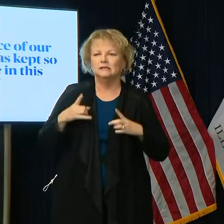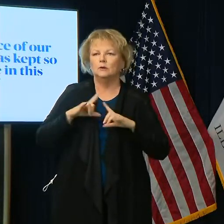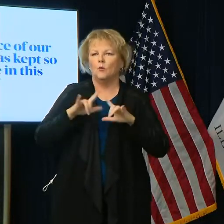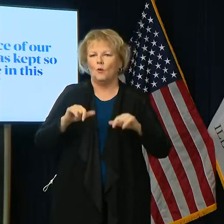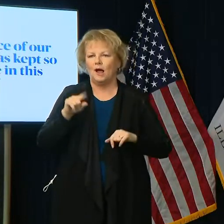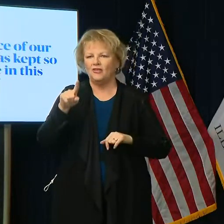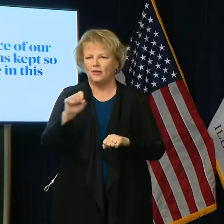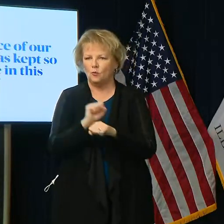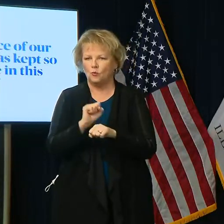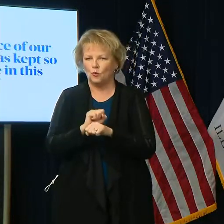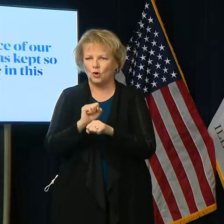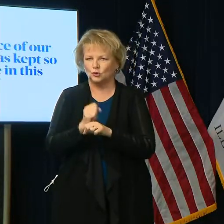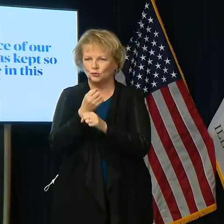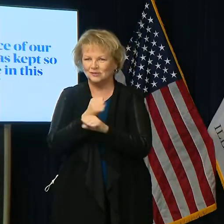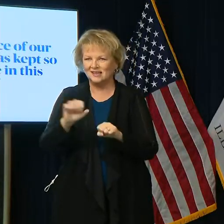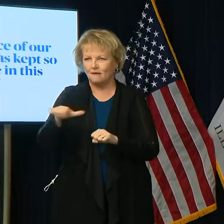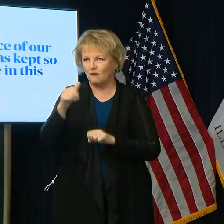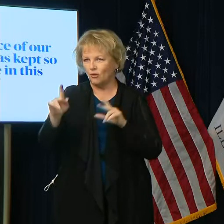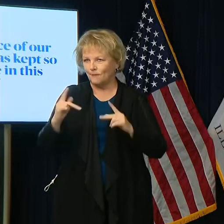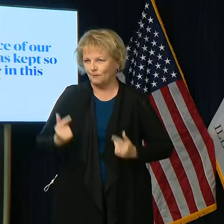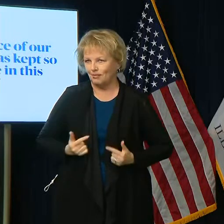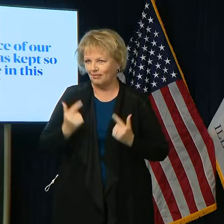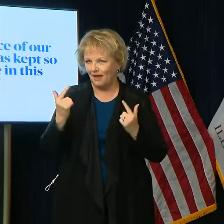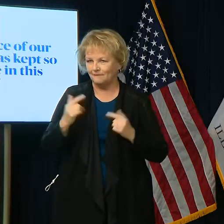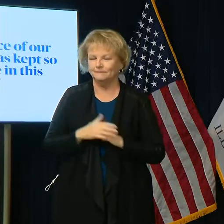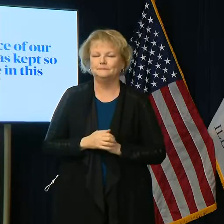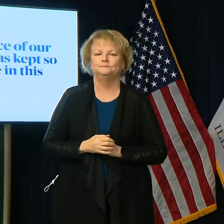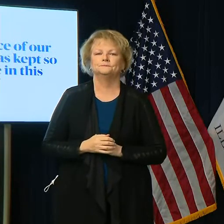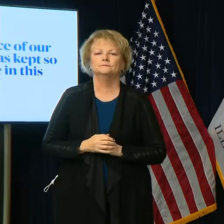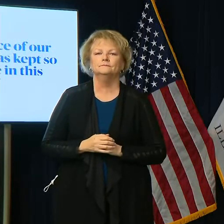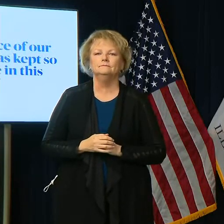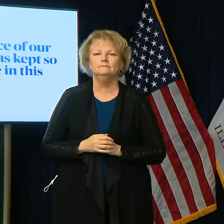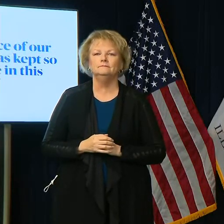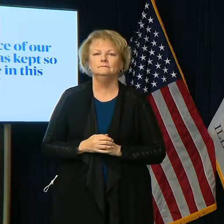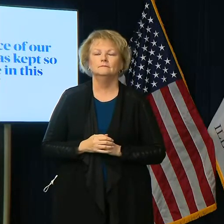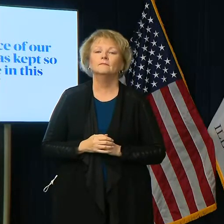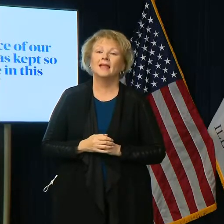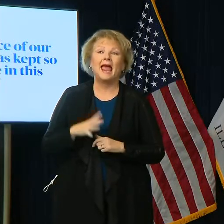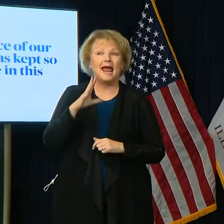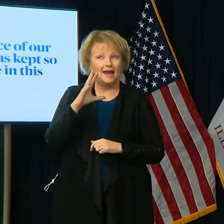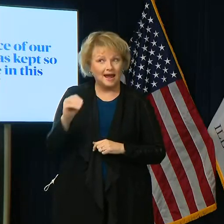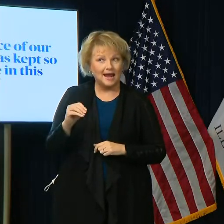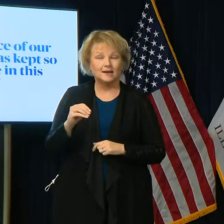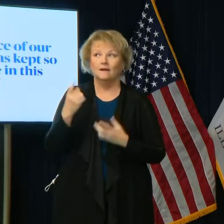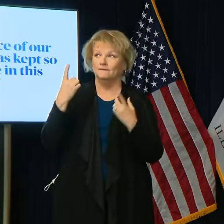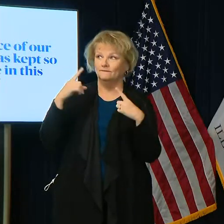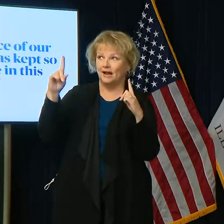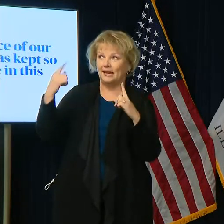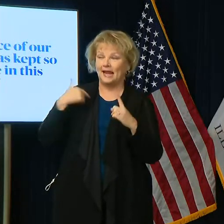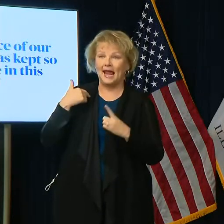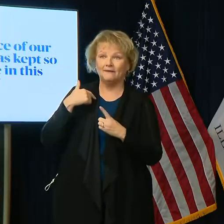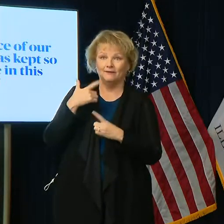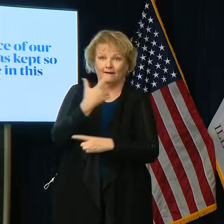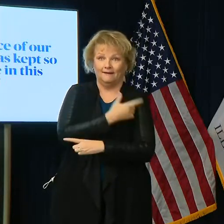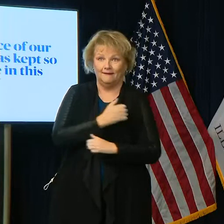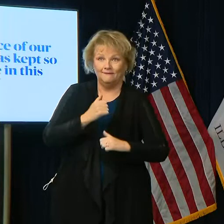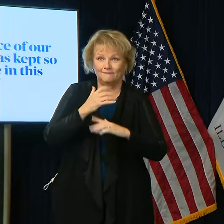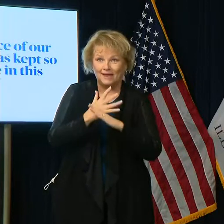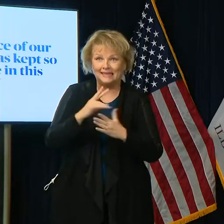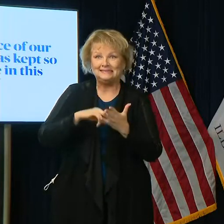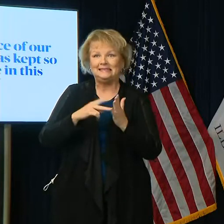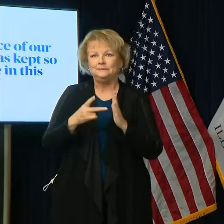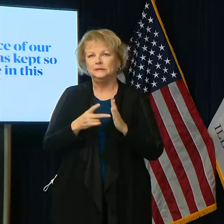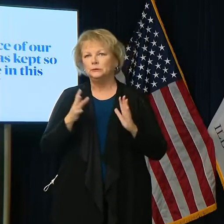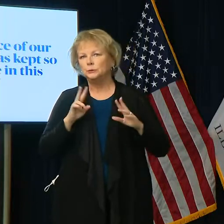work. As importantly, it gets all of us a little bit closer to the other side of this